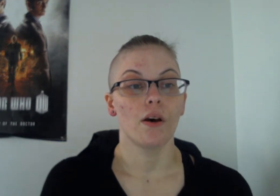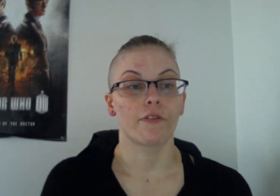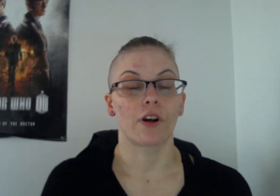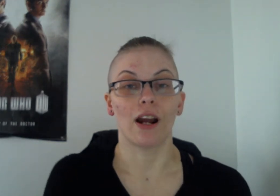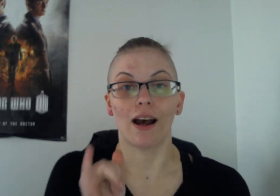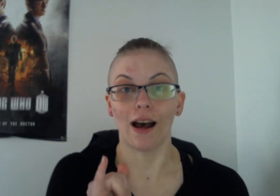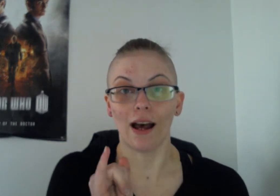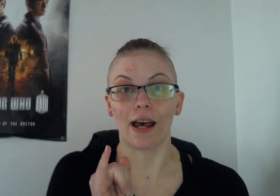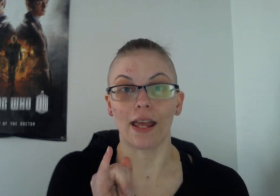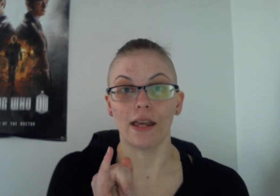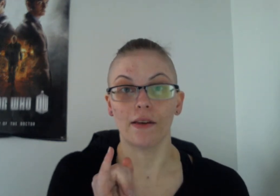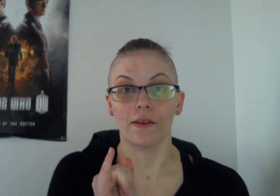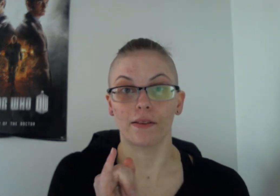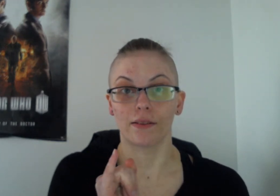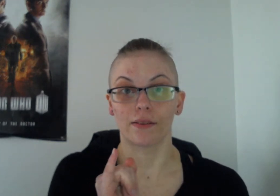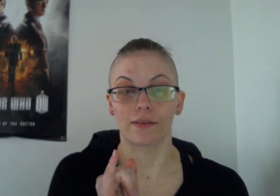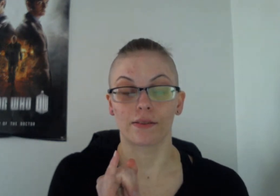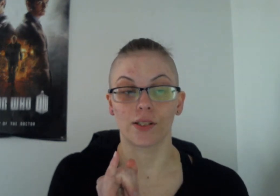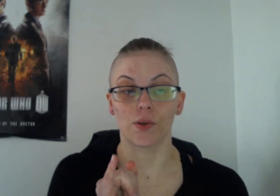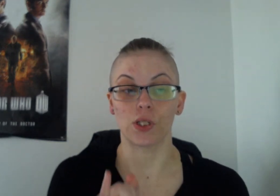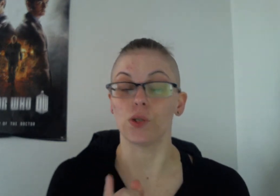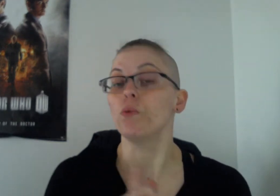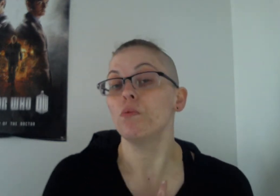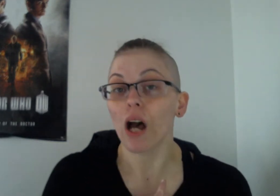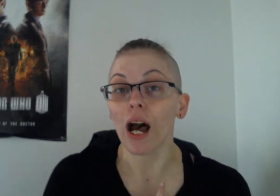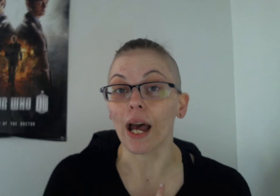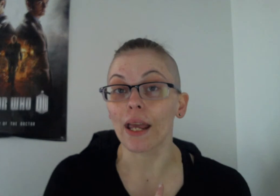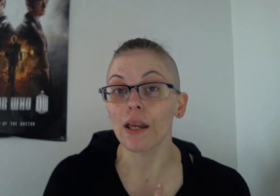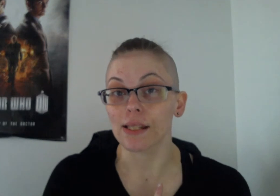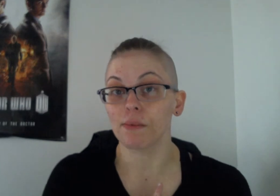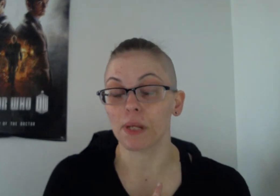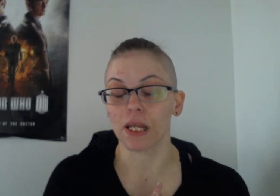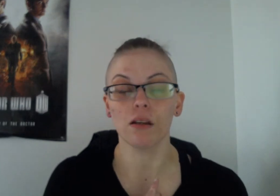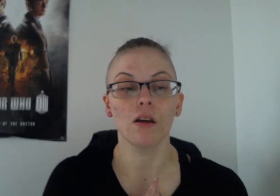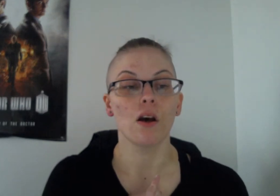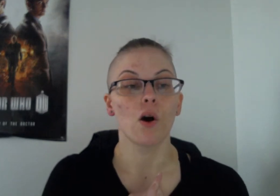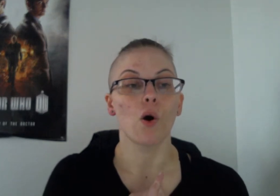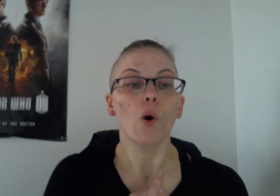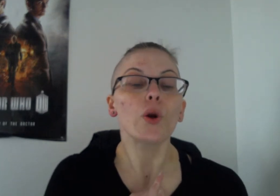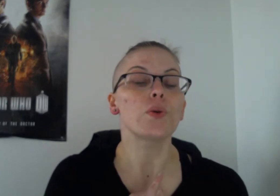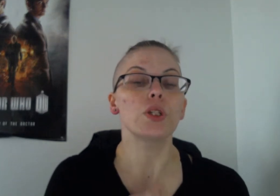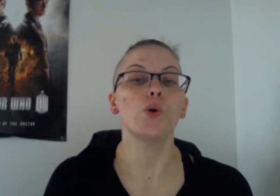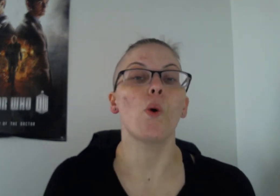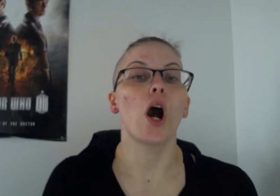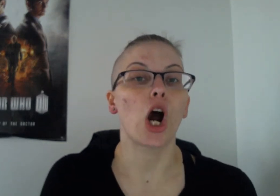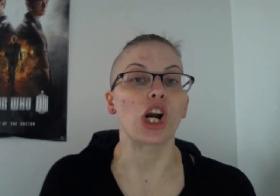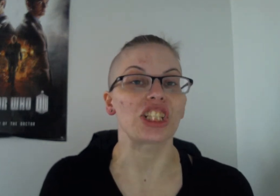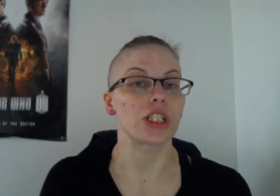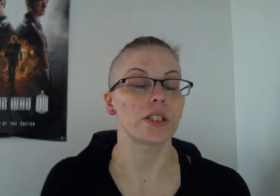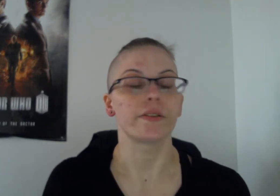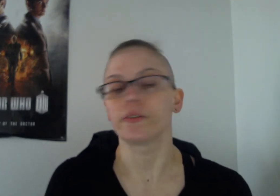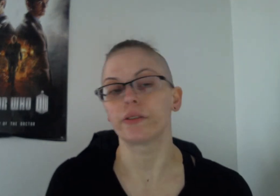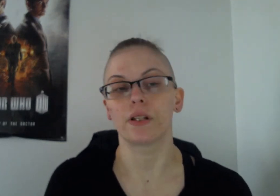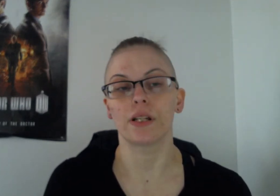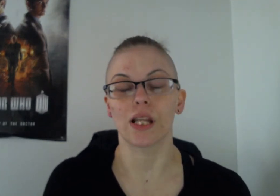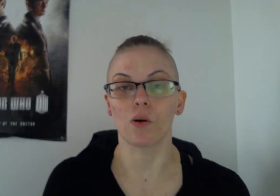For I, you can do I as in me, or you can do art. Now